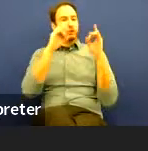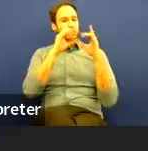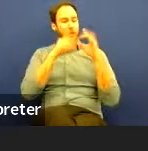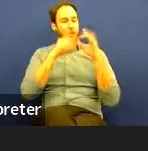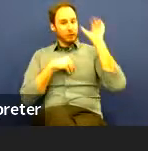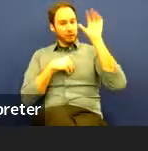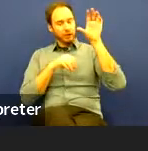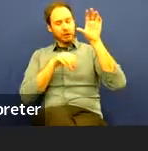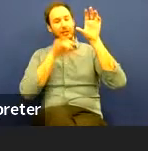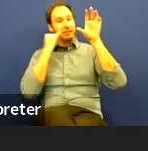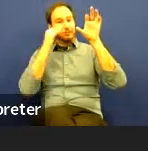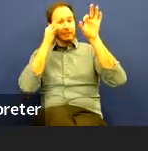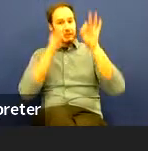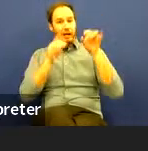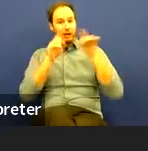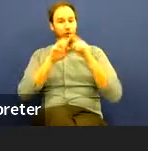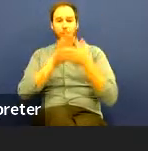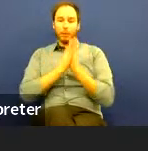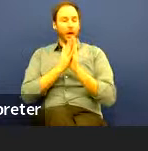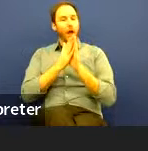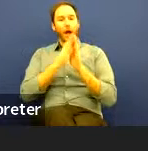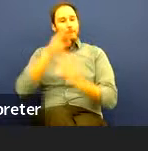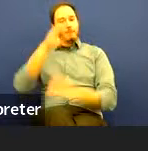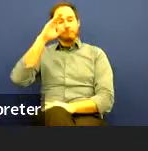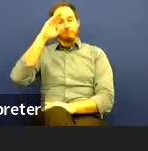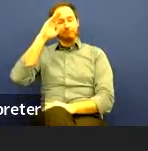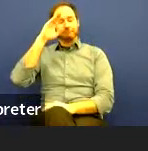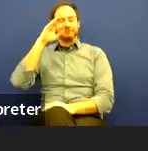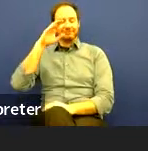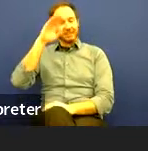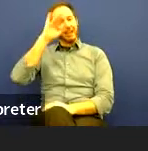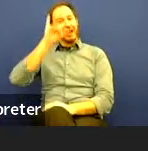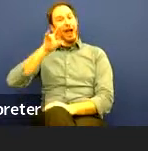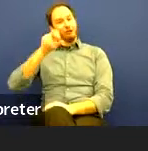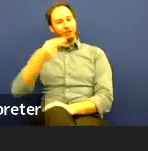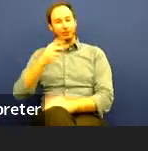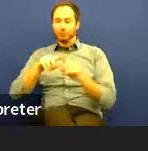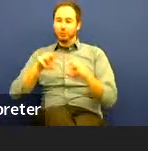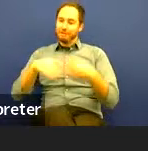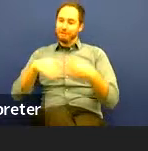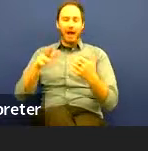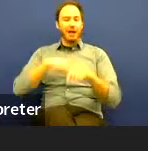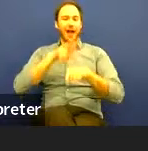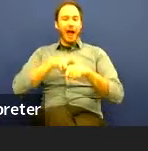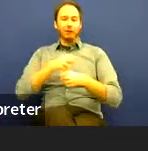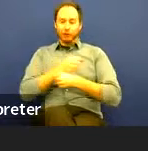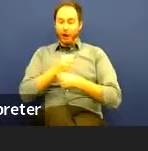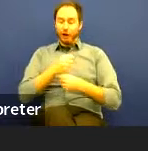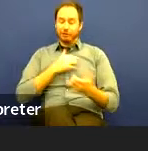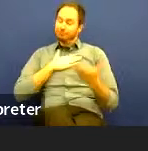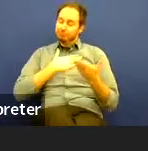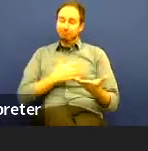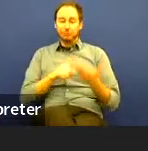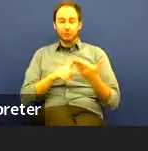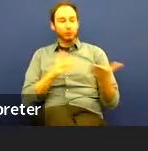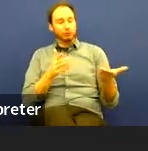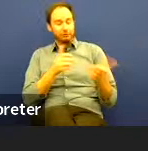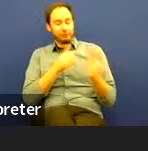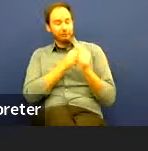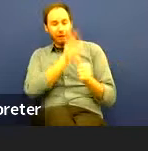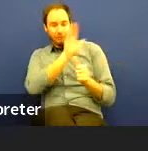decides to go Irish and move Irish coffee, that we're prepared to go along and deal with